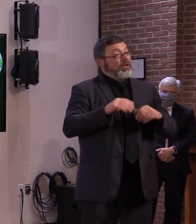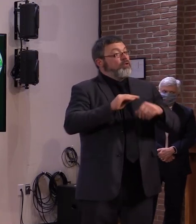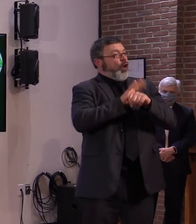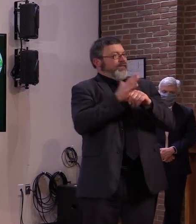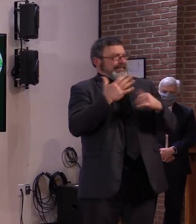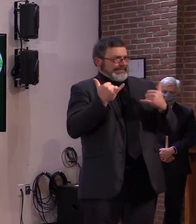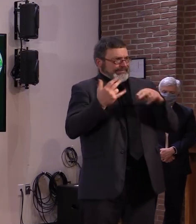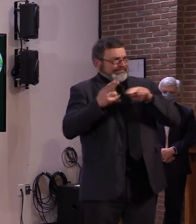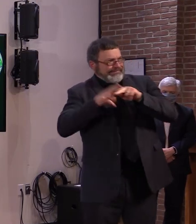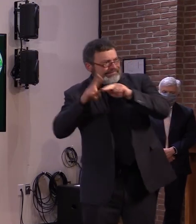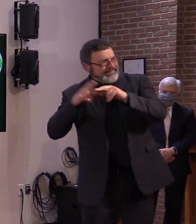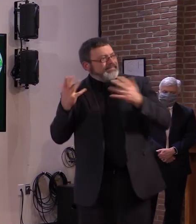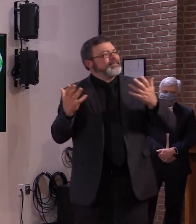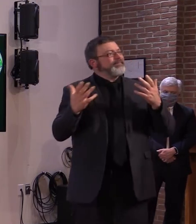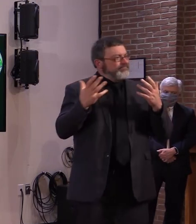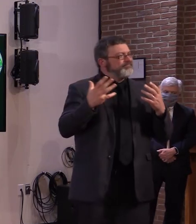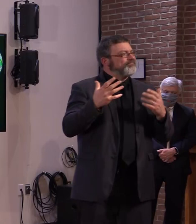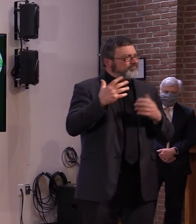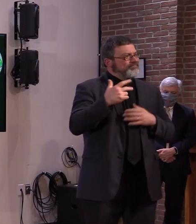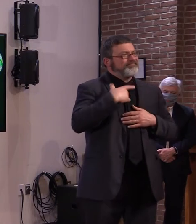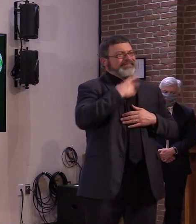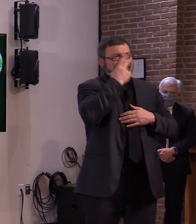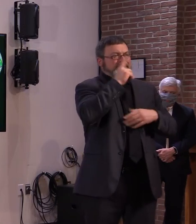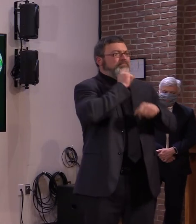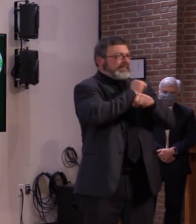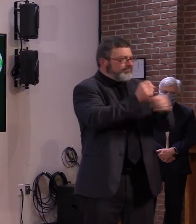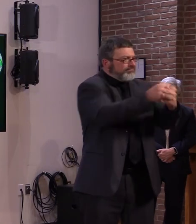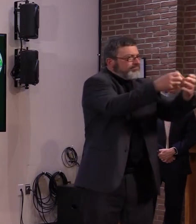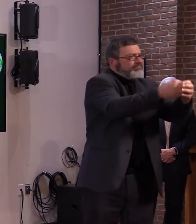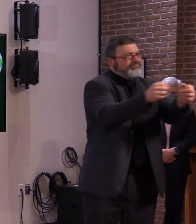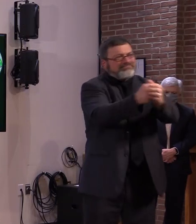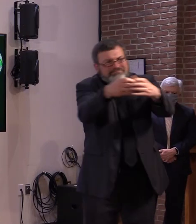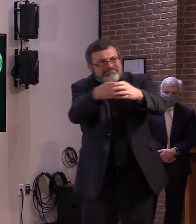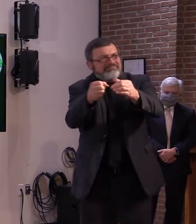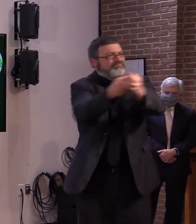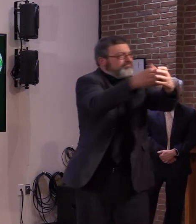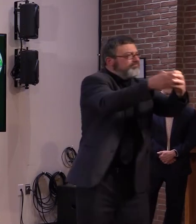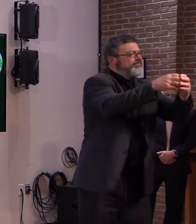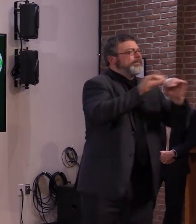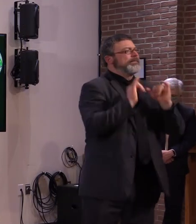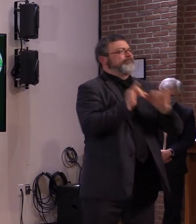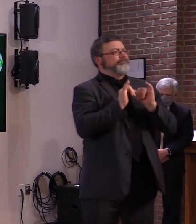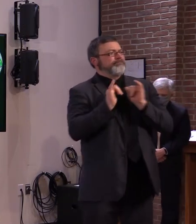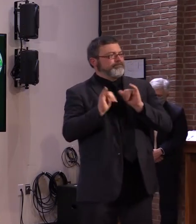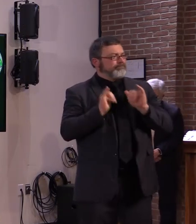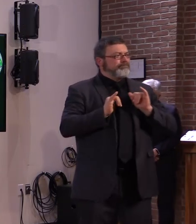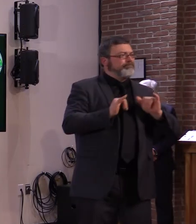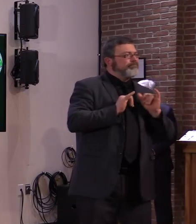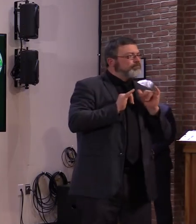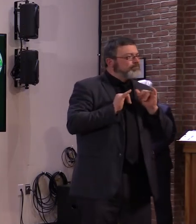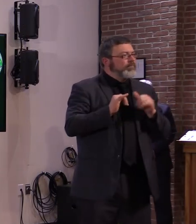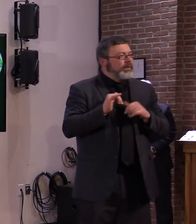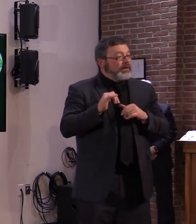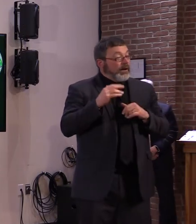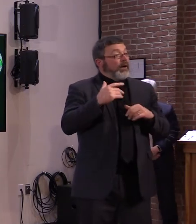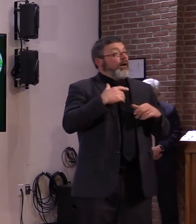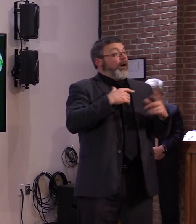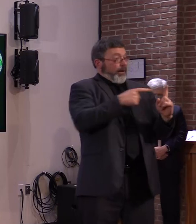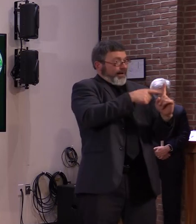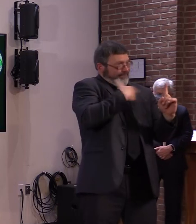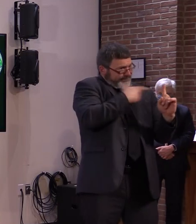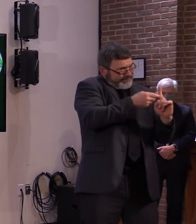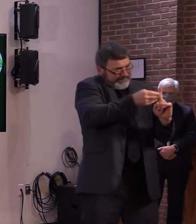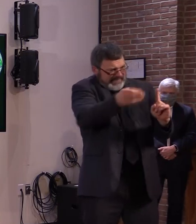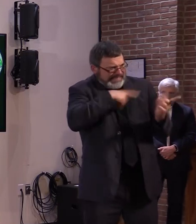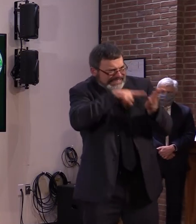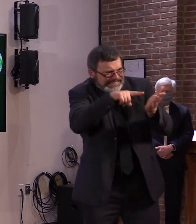large patterns among the handful of cases that we are seeing in schools, and the work of contact tracing and containment seems to be working well. As